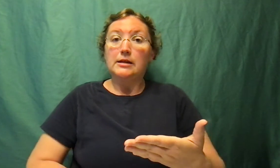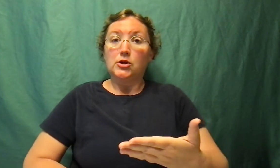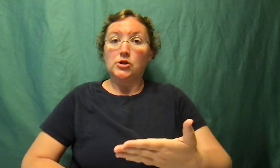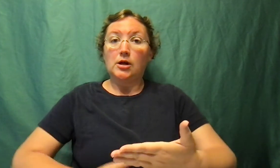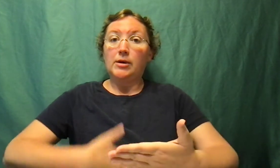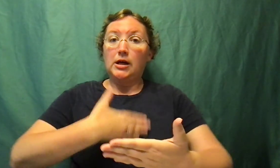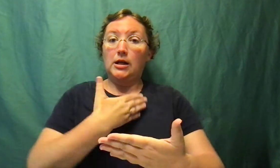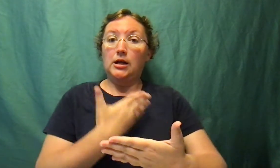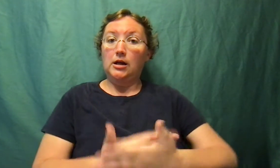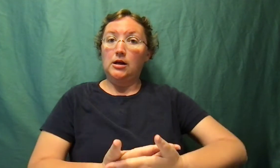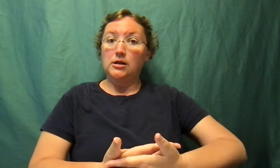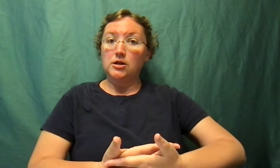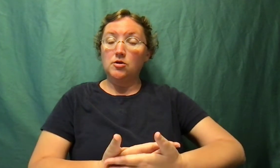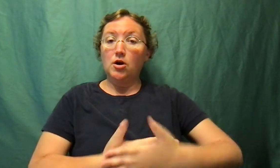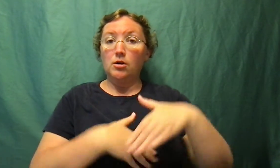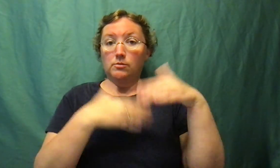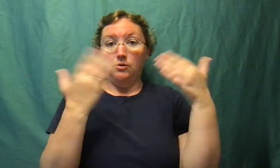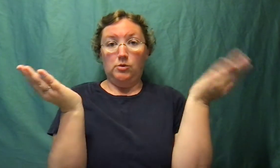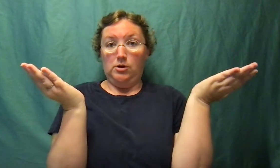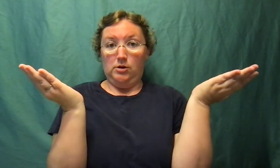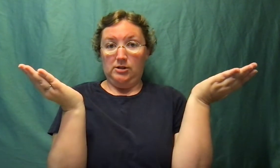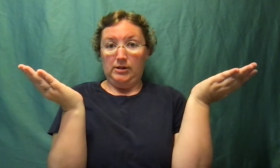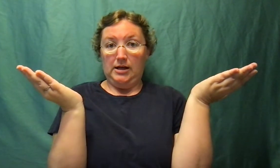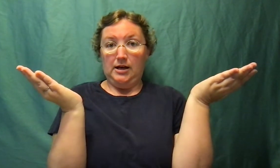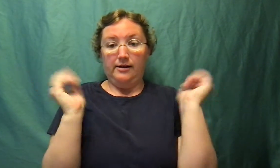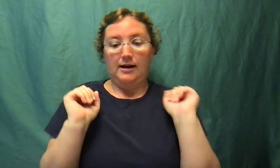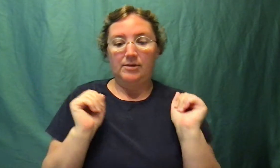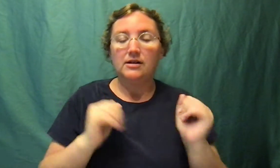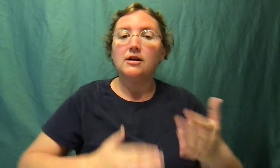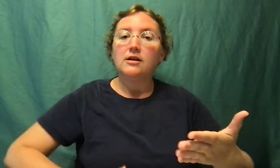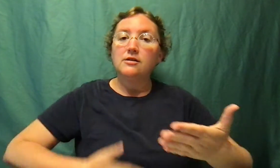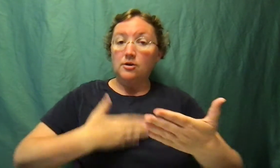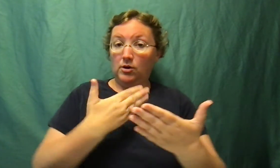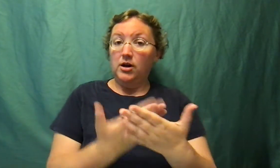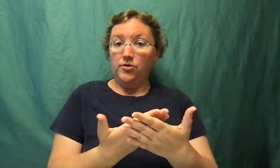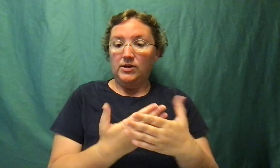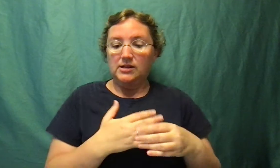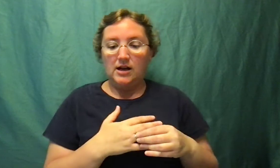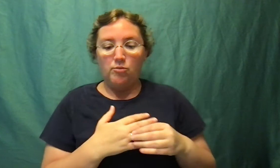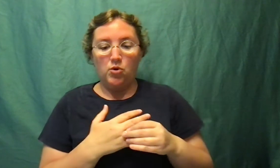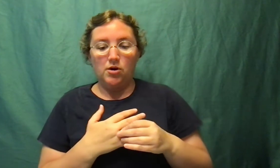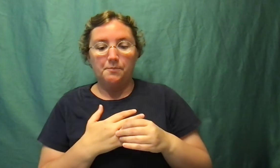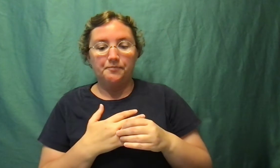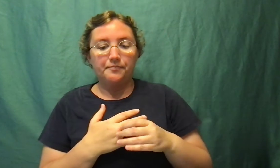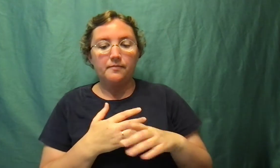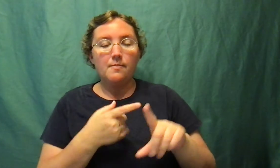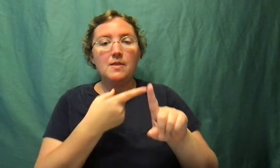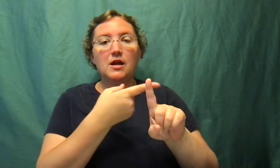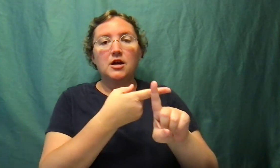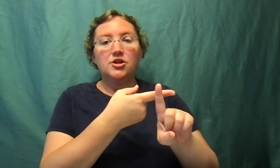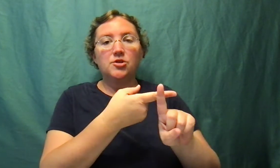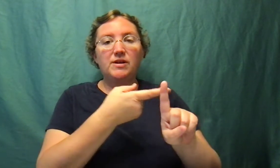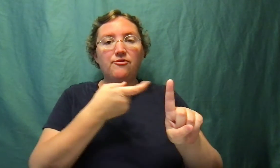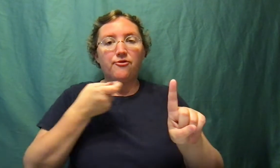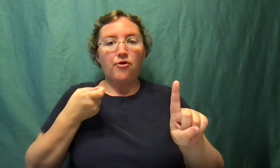their stomach and then it's in your arms. We don't explain how that happened. So another way to sign born. To be